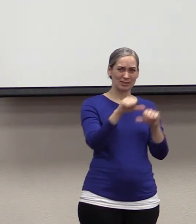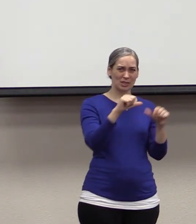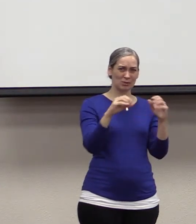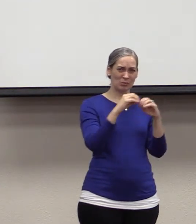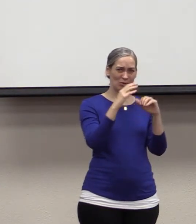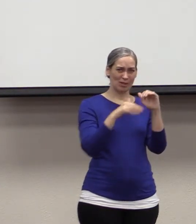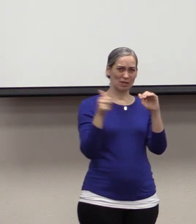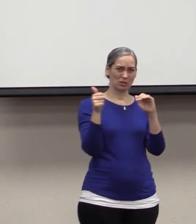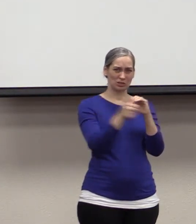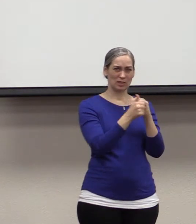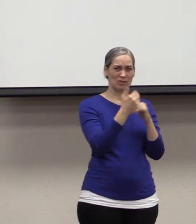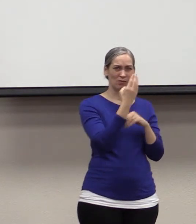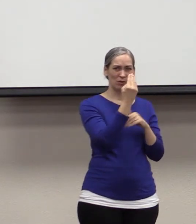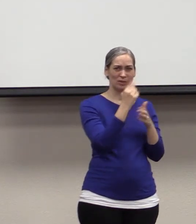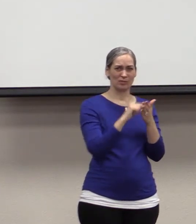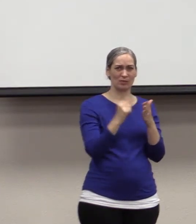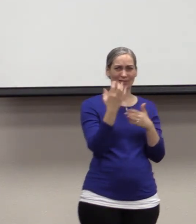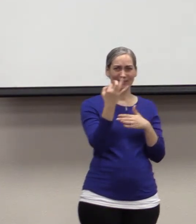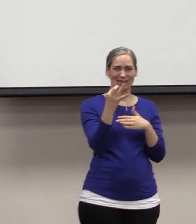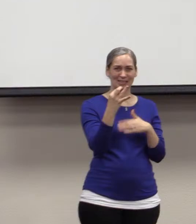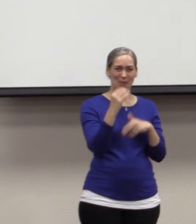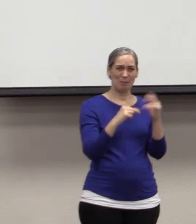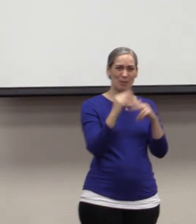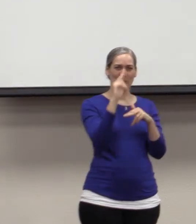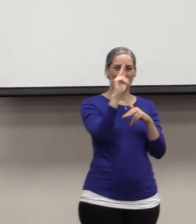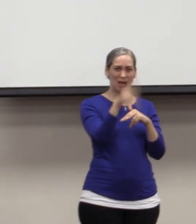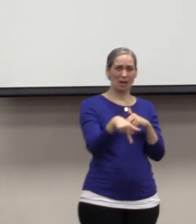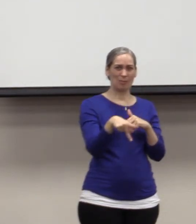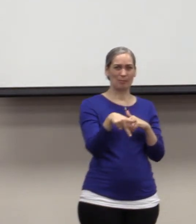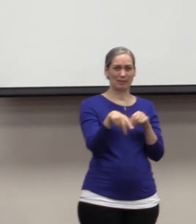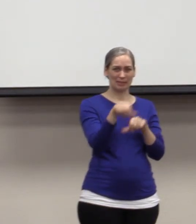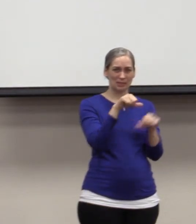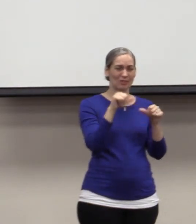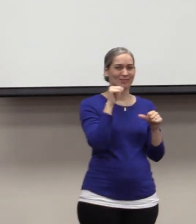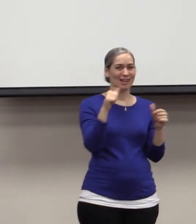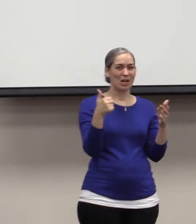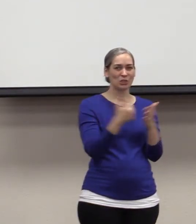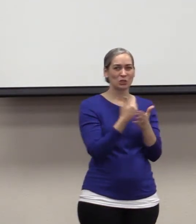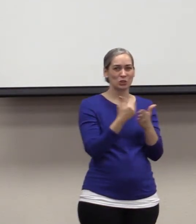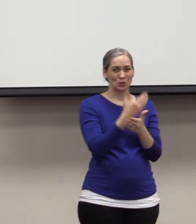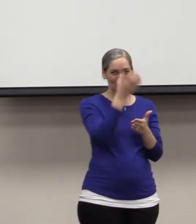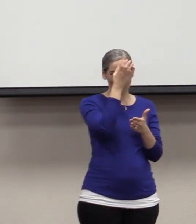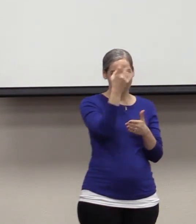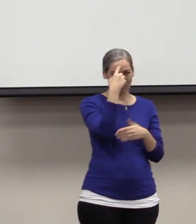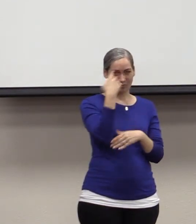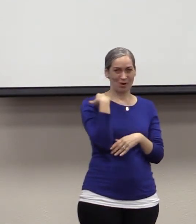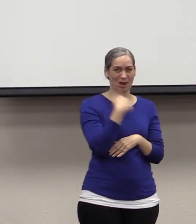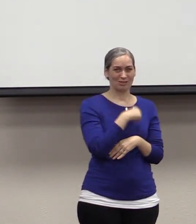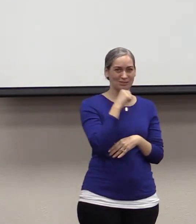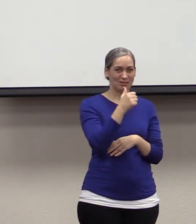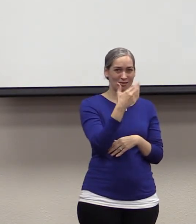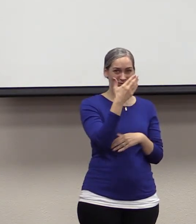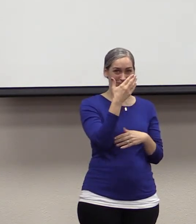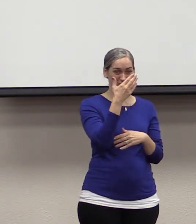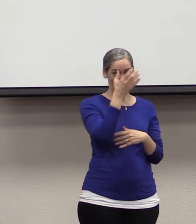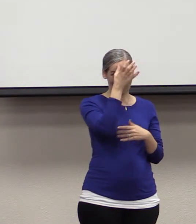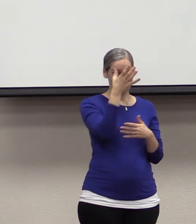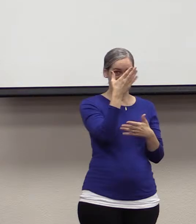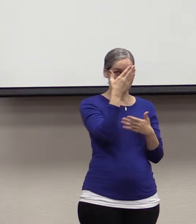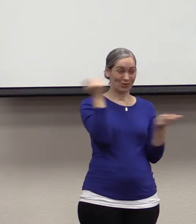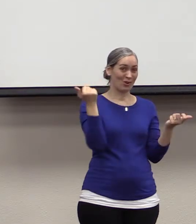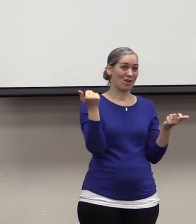In 14:19, build up one another. This is not a new concept for us or a forgotten concept for